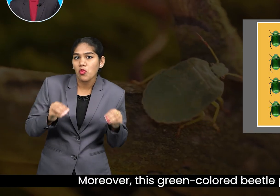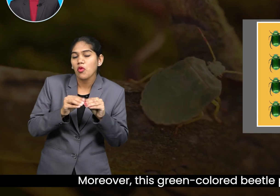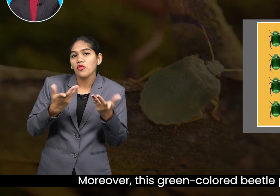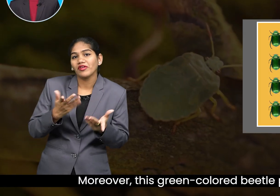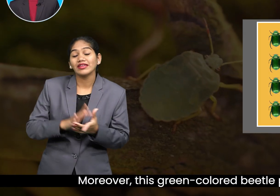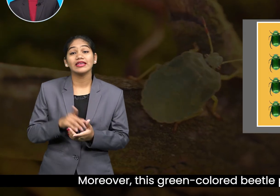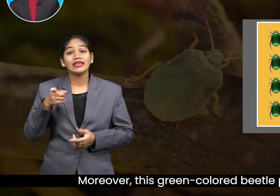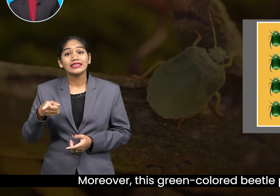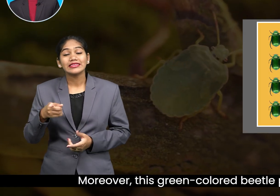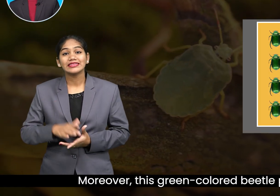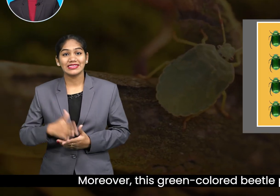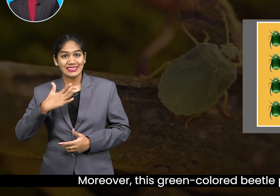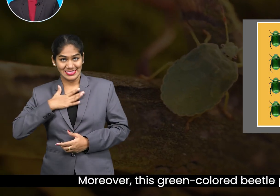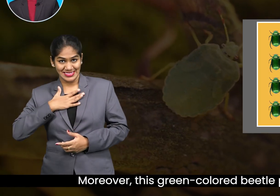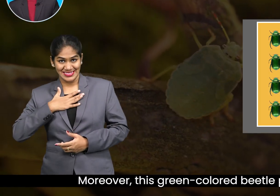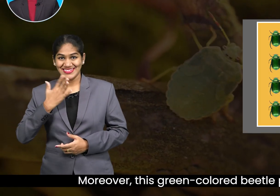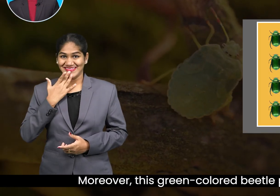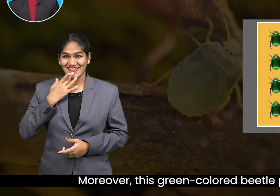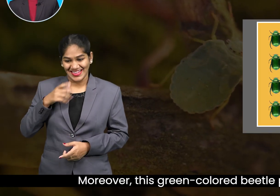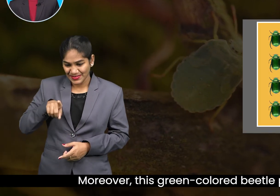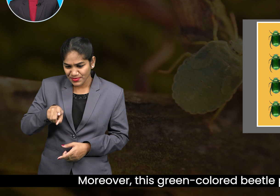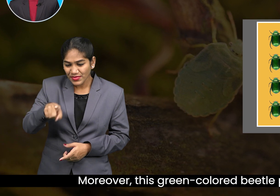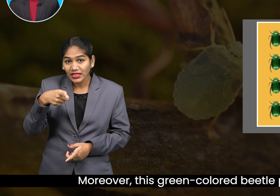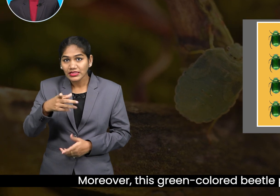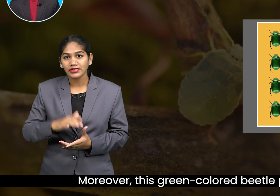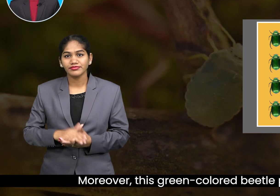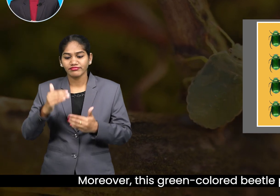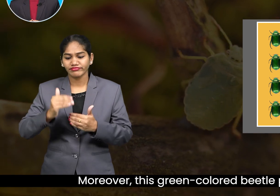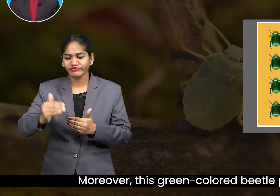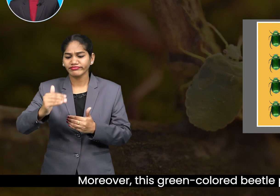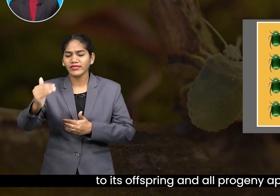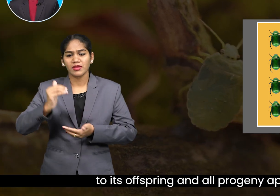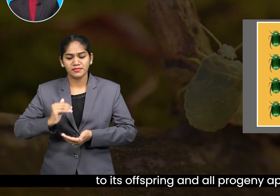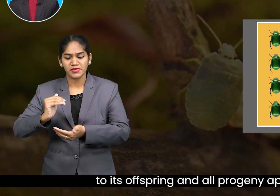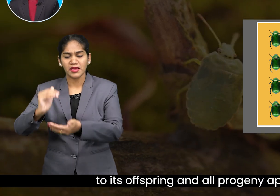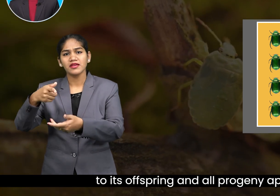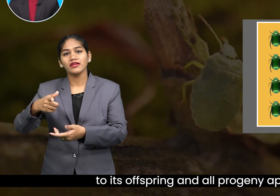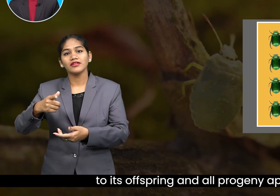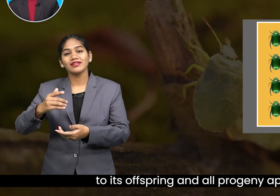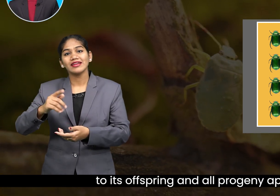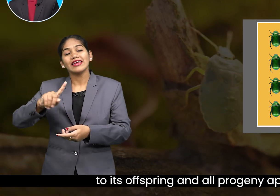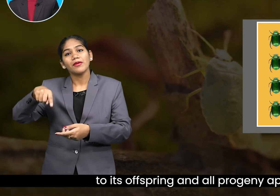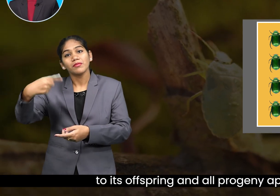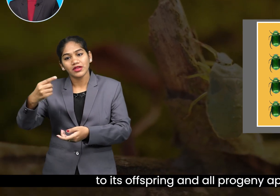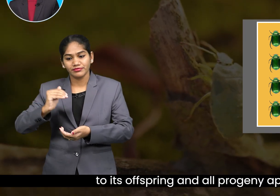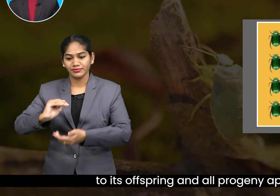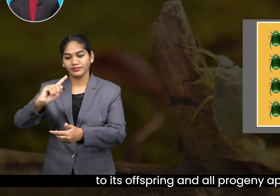Moreover, this green-colored beetle passes its color to its